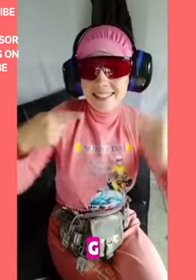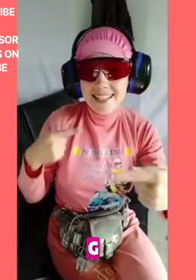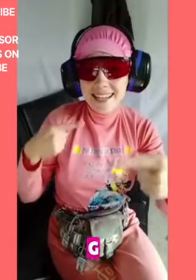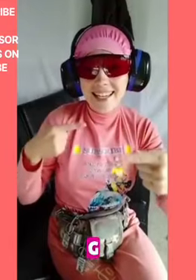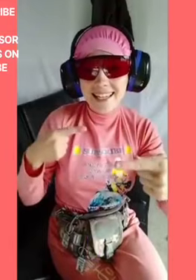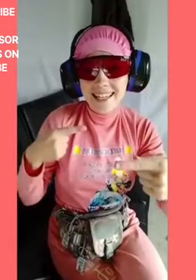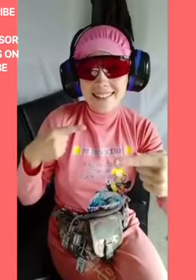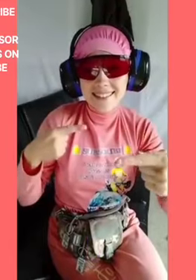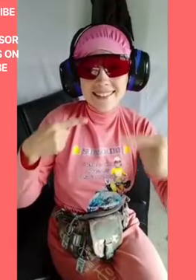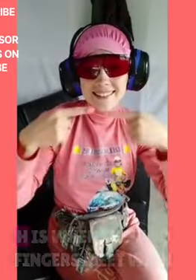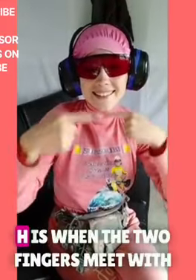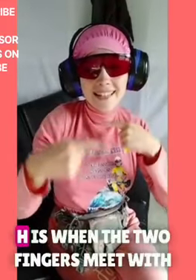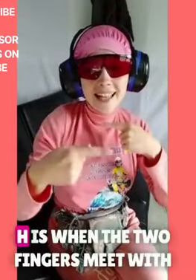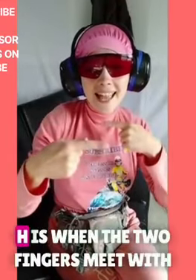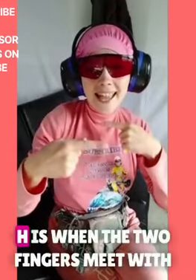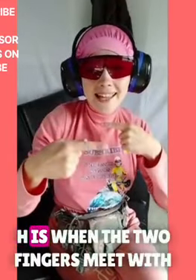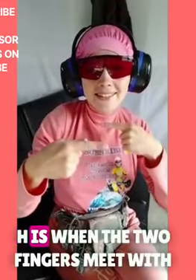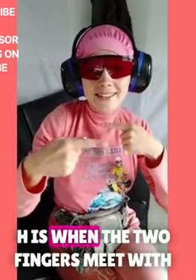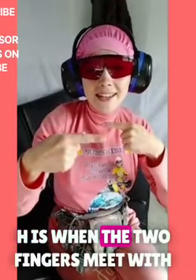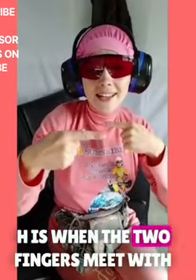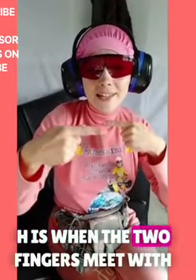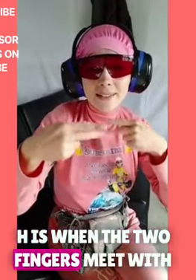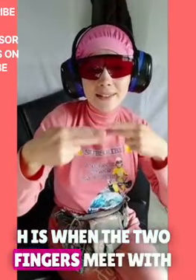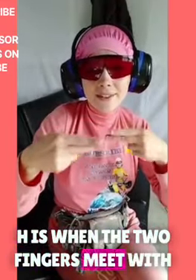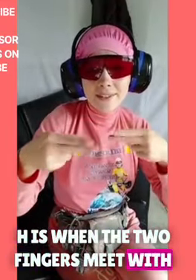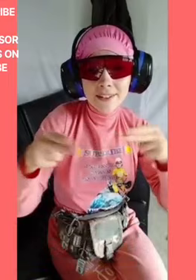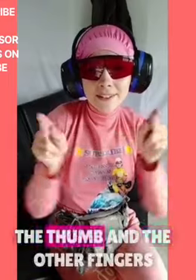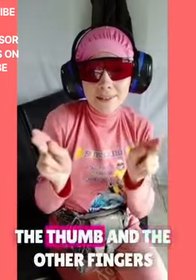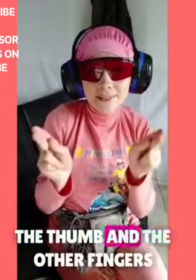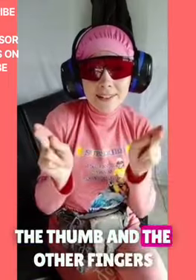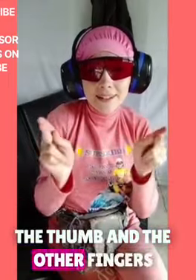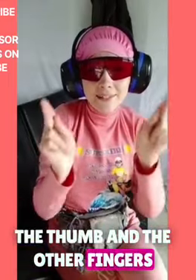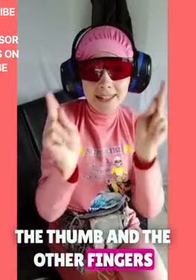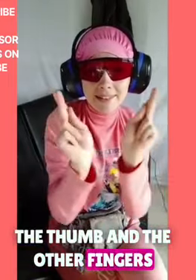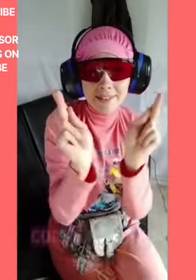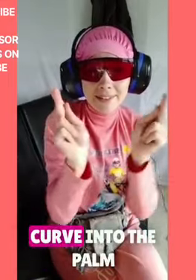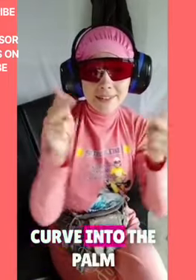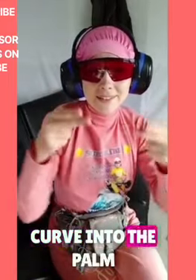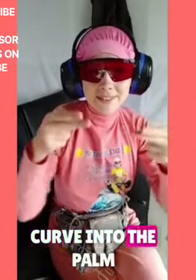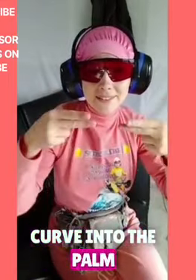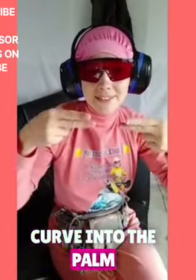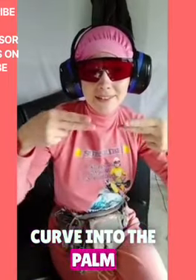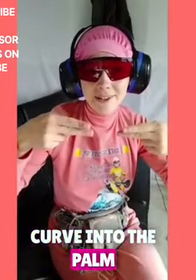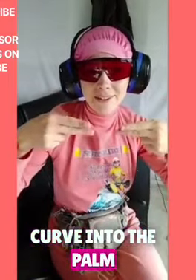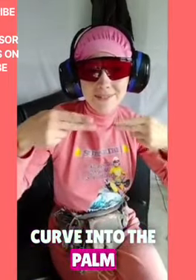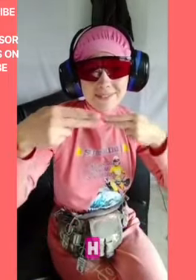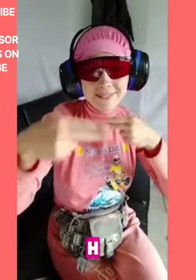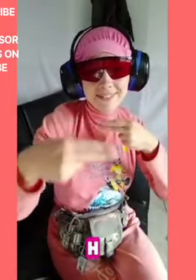G. H is when the two fingers meet with the thumb and the other fingers curve into the palm. H.